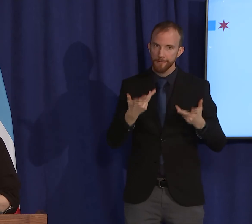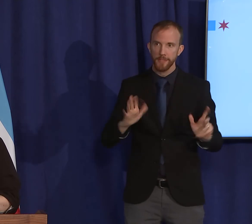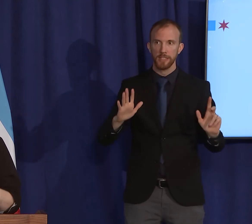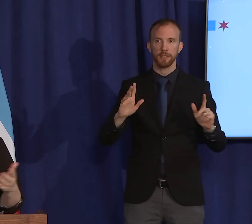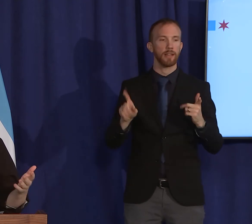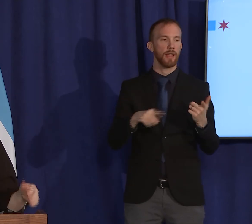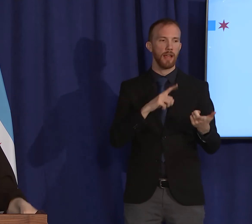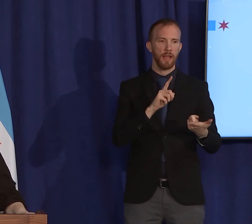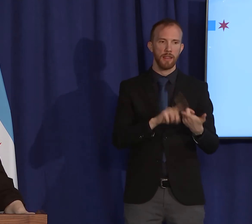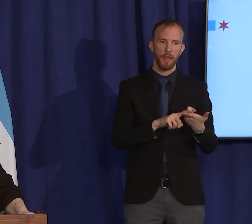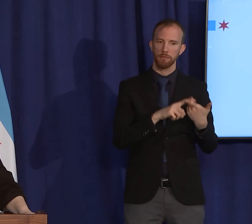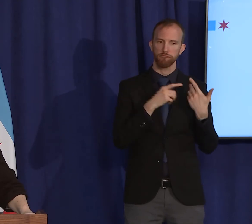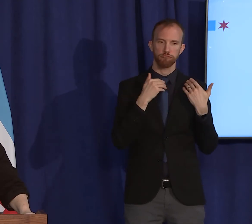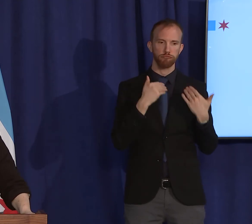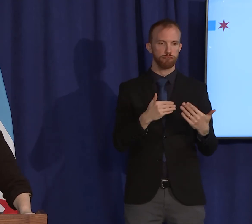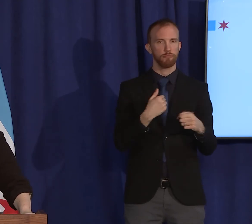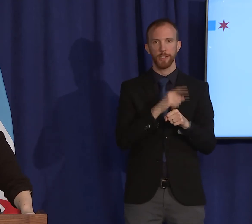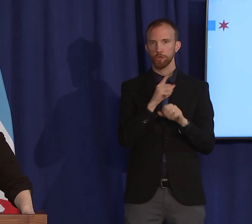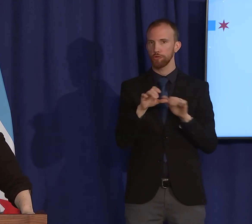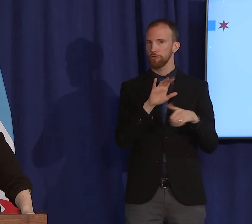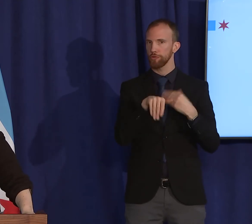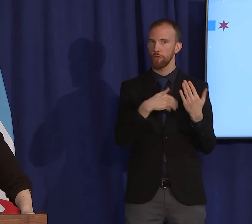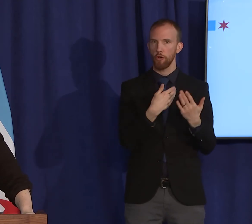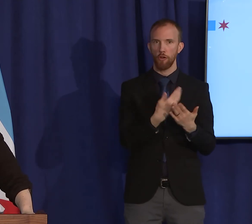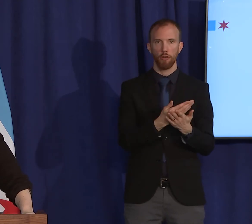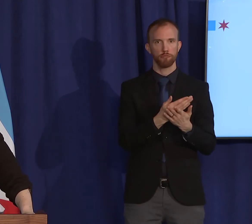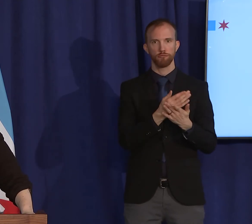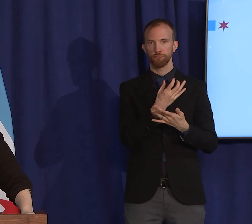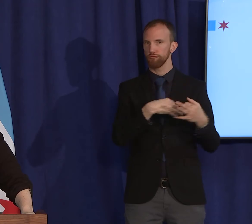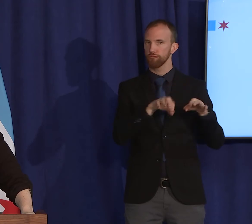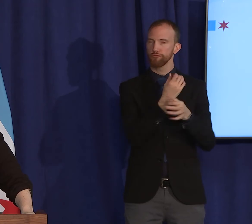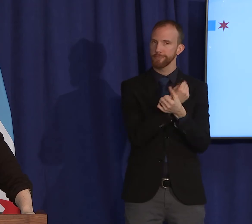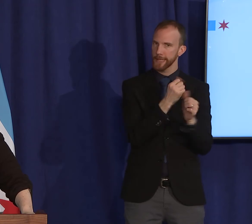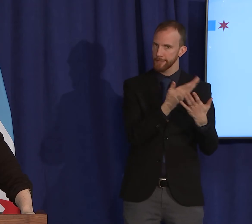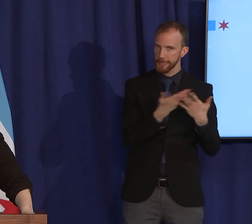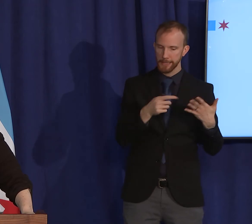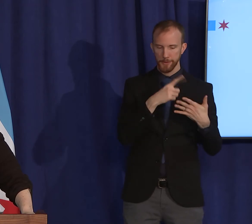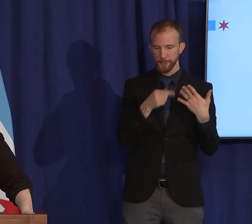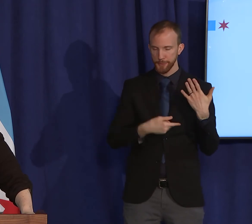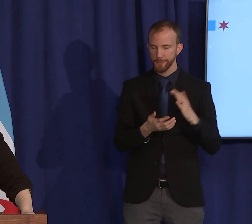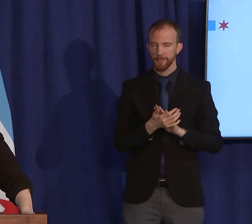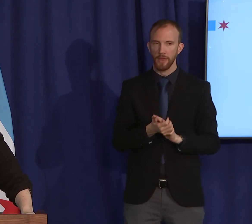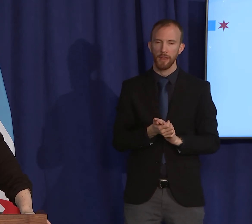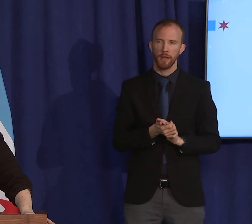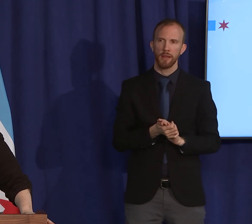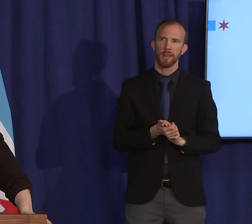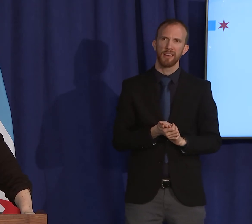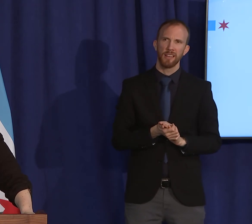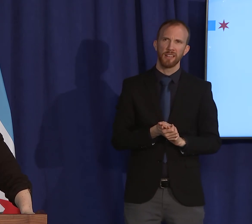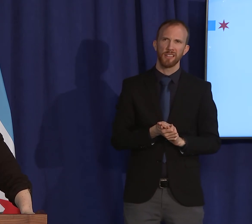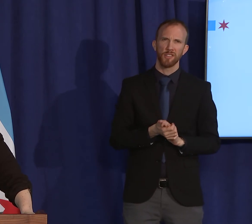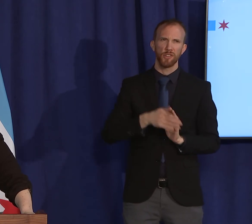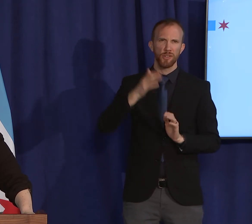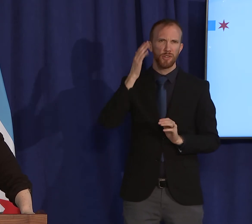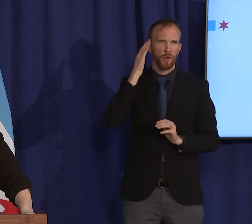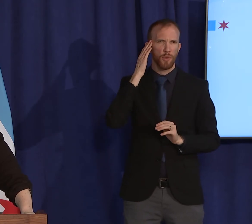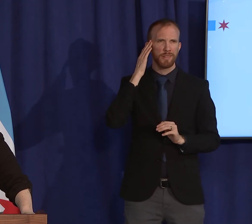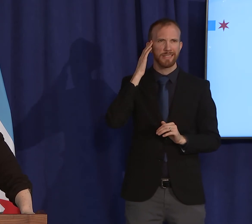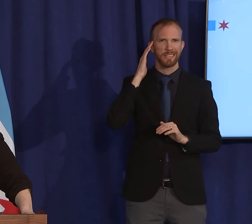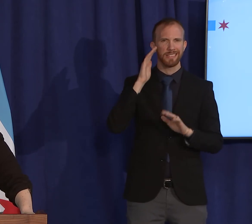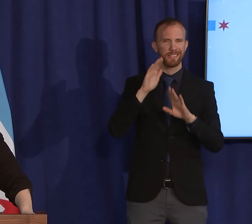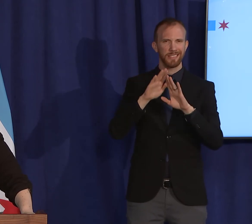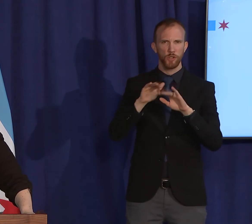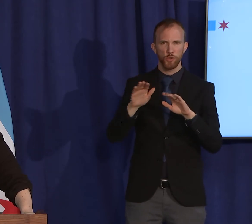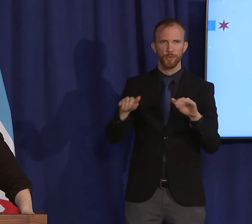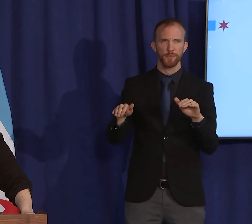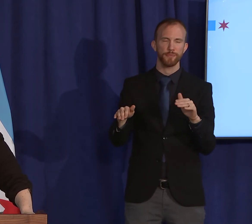those things that matter. We sometimes think about, if you talked about children in the way like they were a vaccine trial, right? You know how we